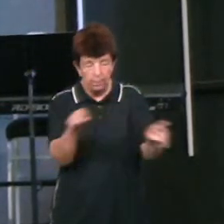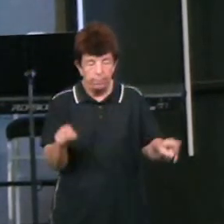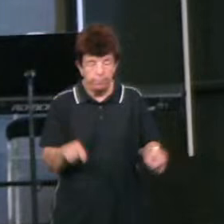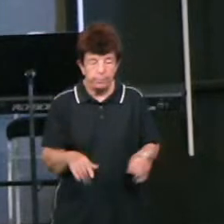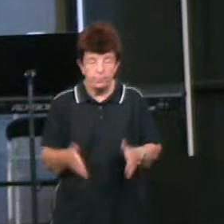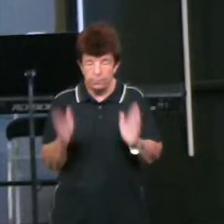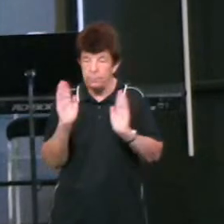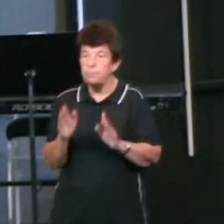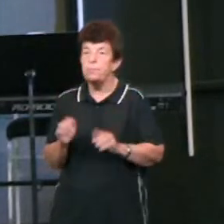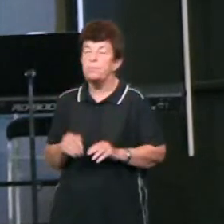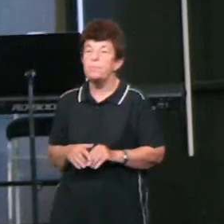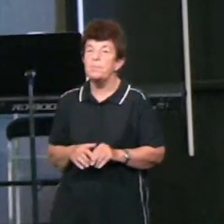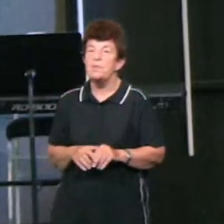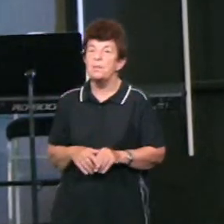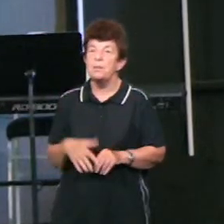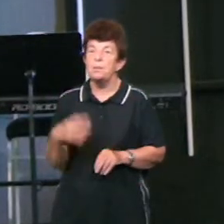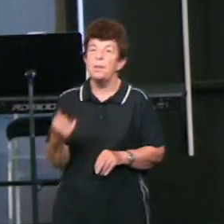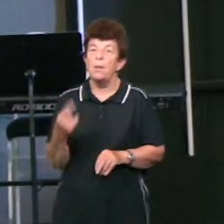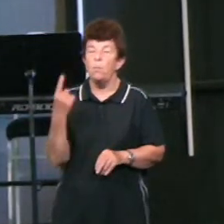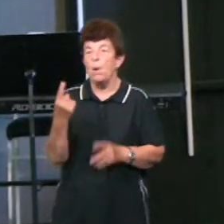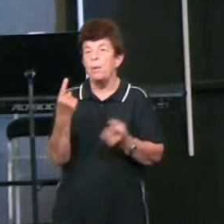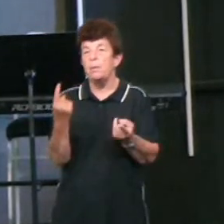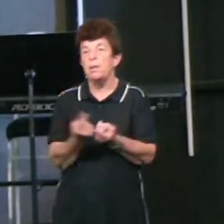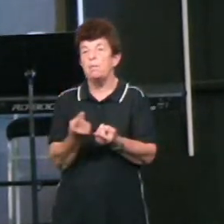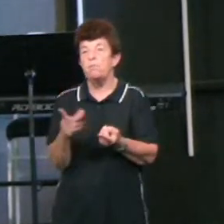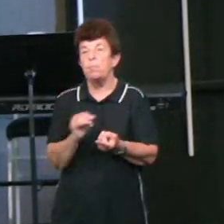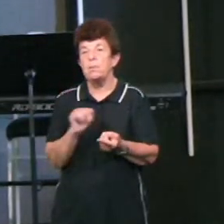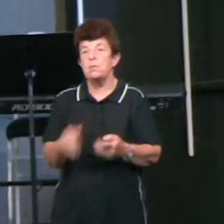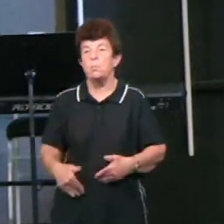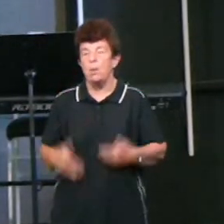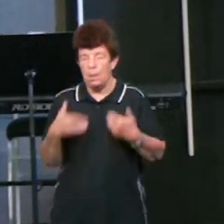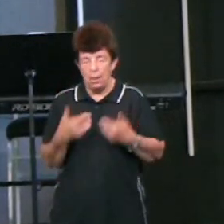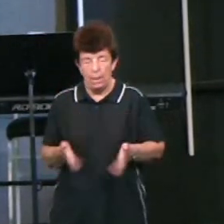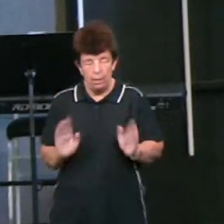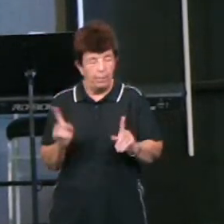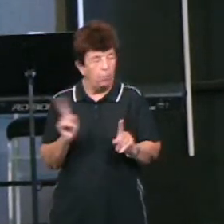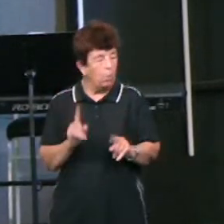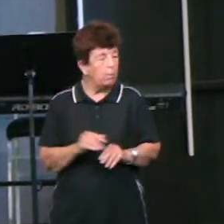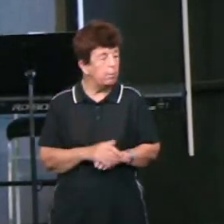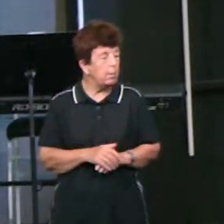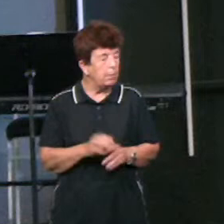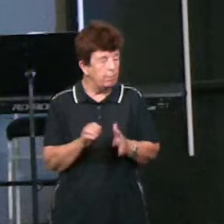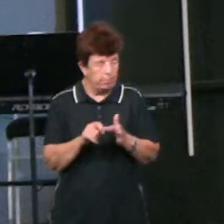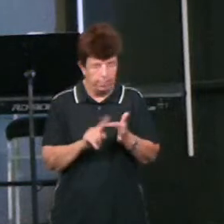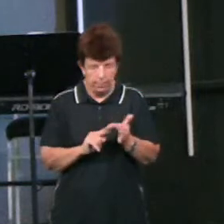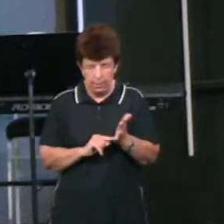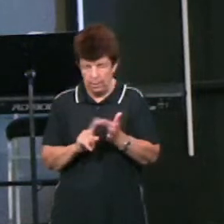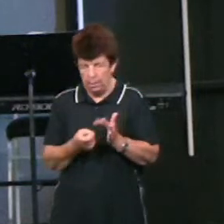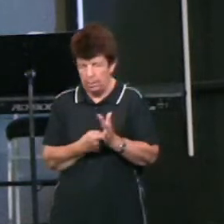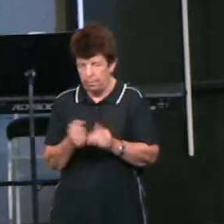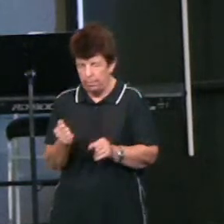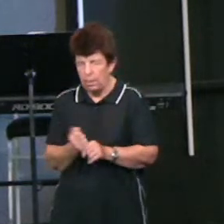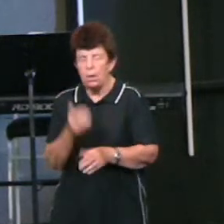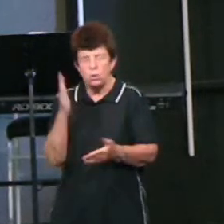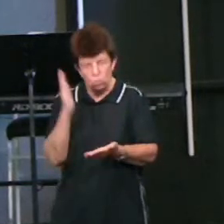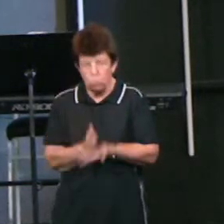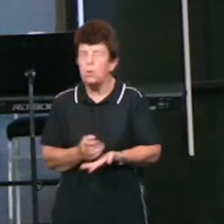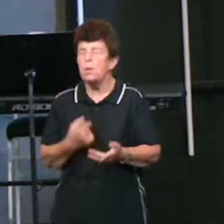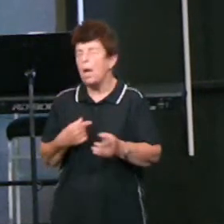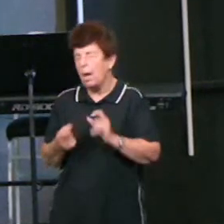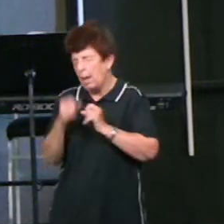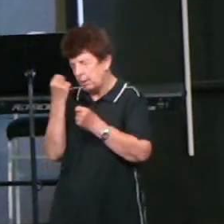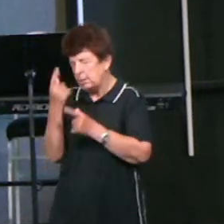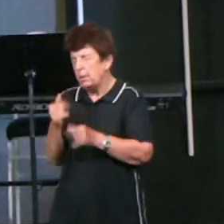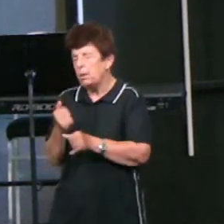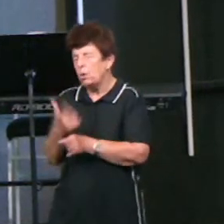And church, if you take but one thing away from this morning, let it be this statement that Peter makes. Truly I understand